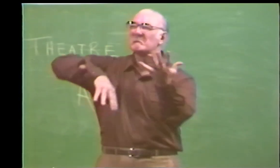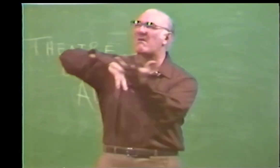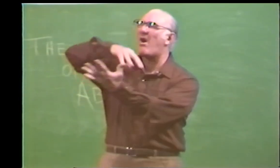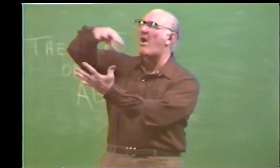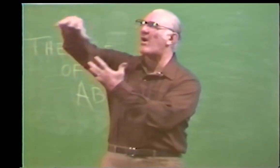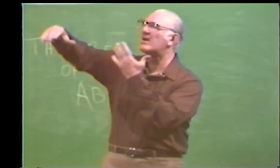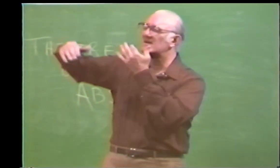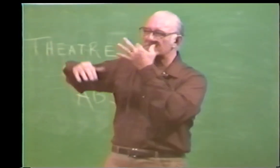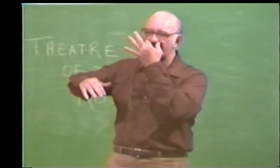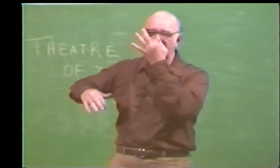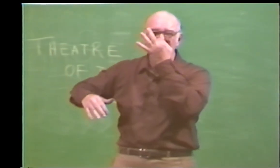Smoke.